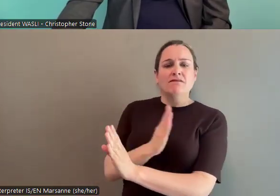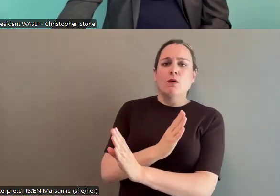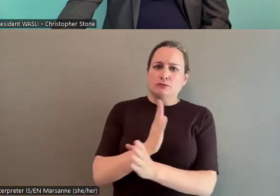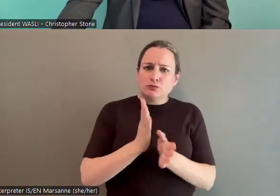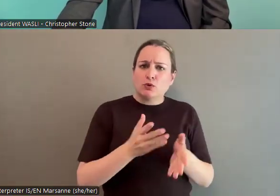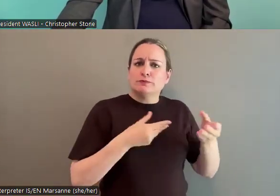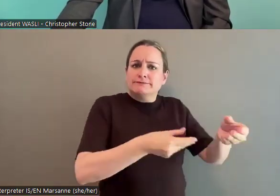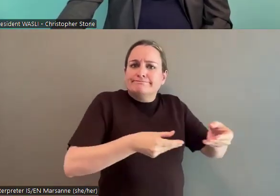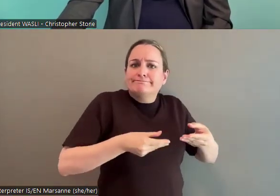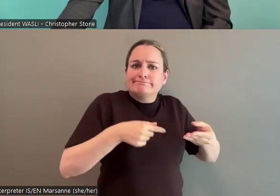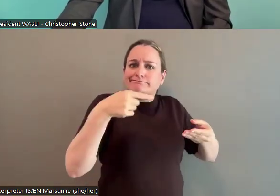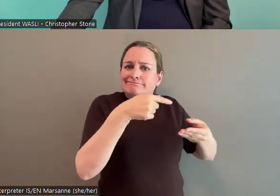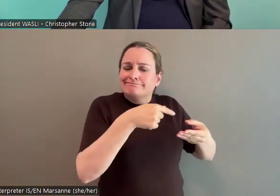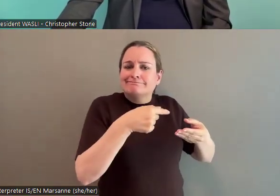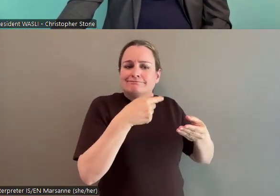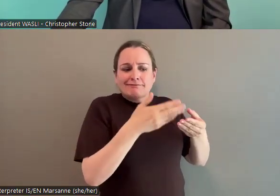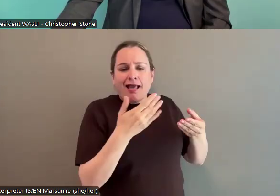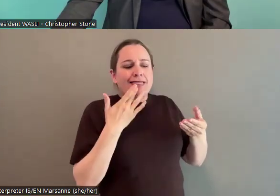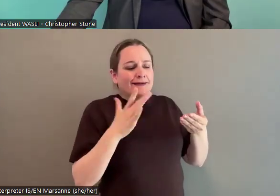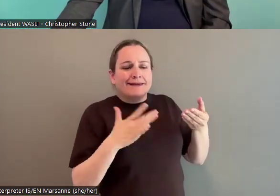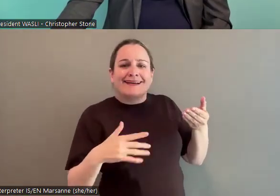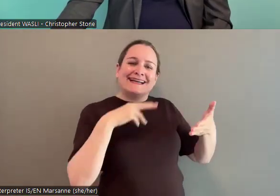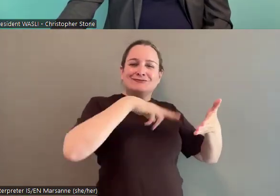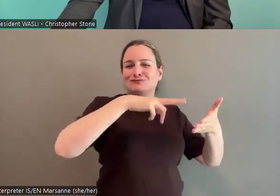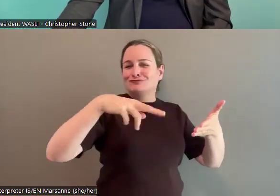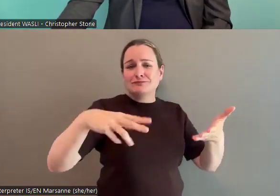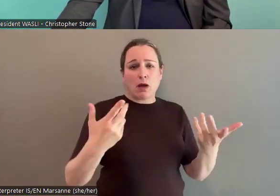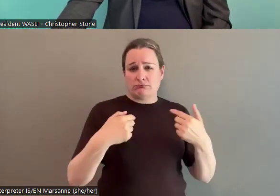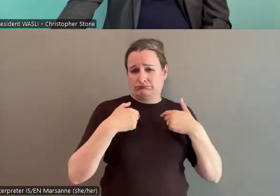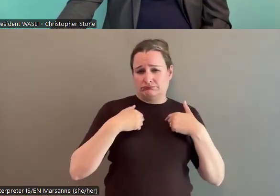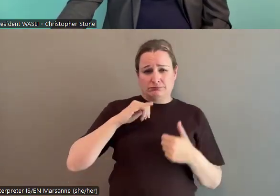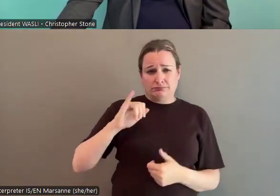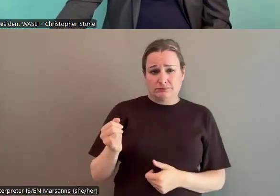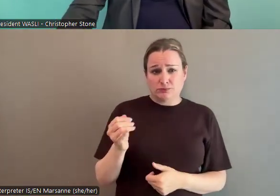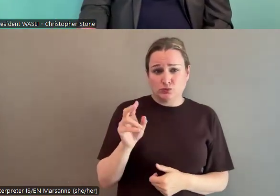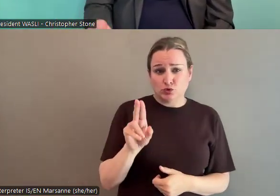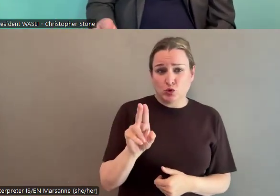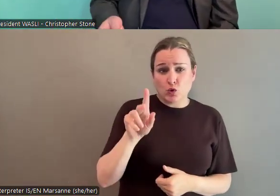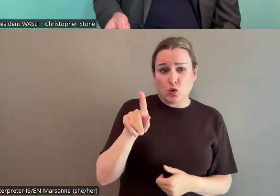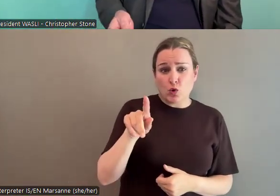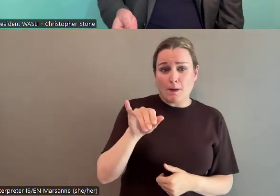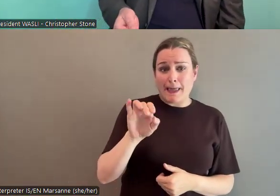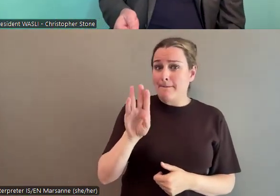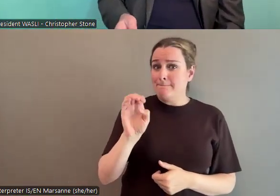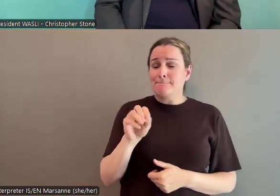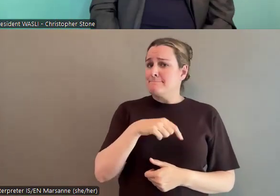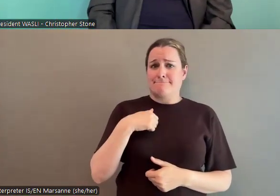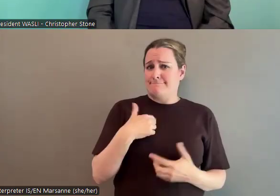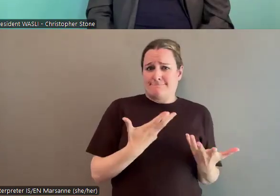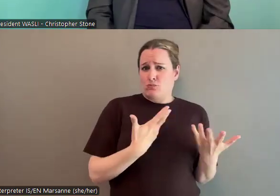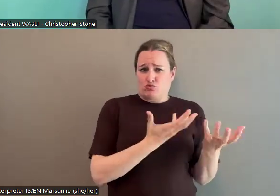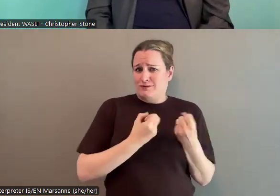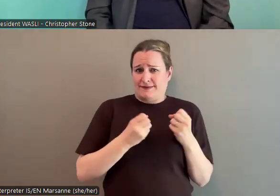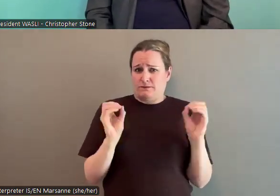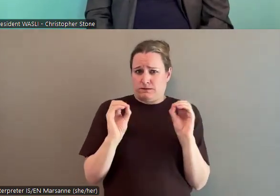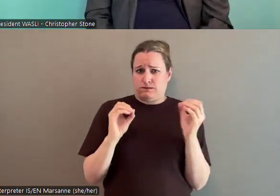business, but Jupim Malaysia have not received anything. It's just a reminder to say that the